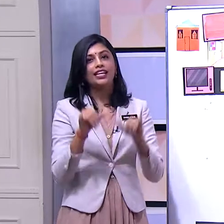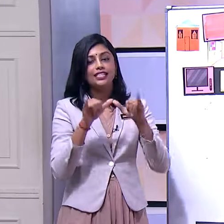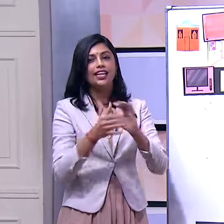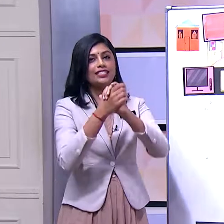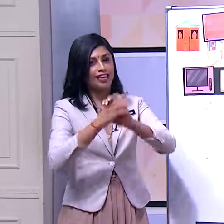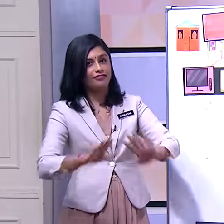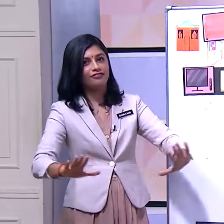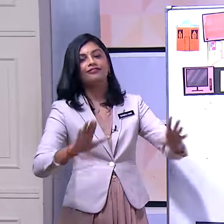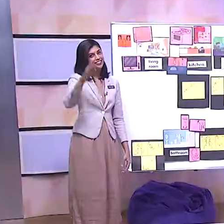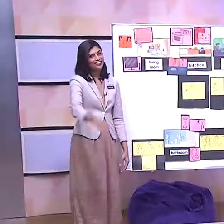stay safe. Bye.